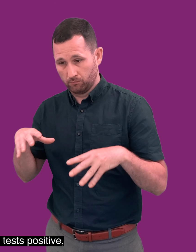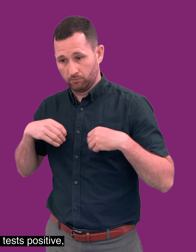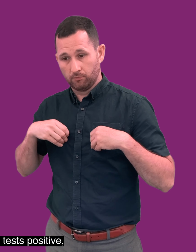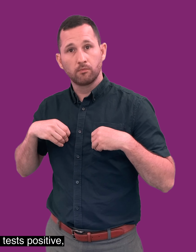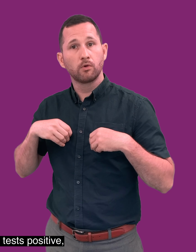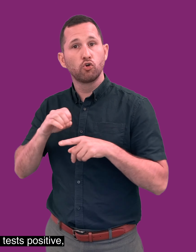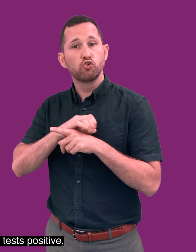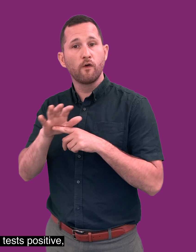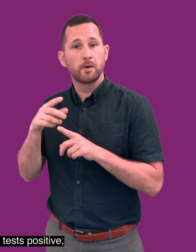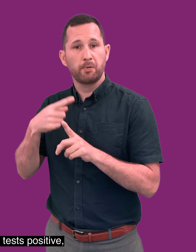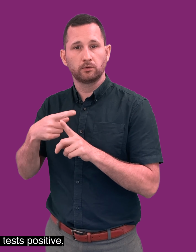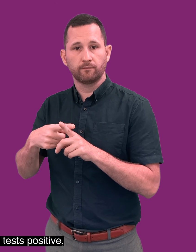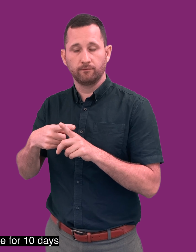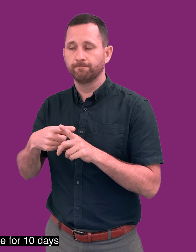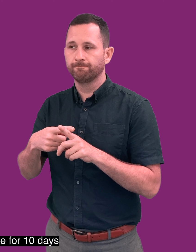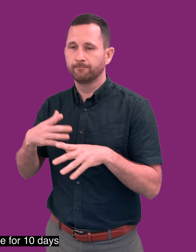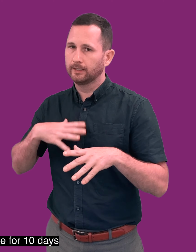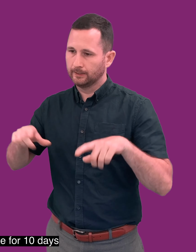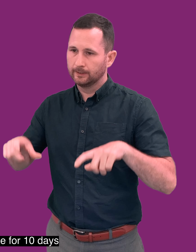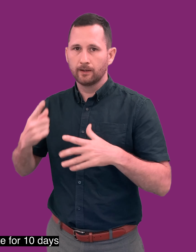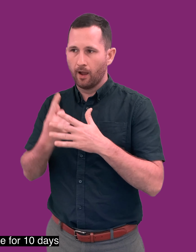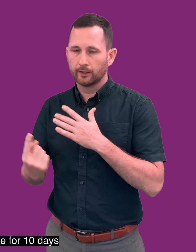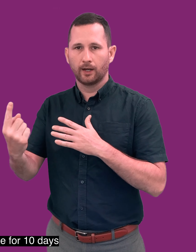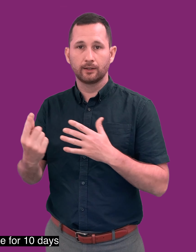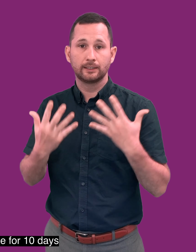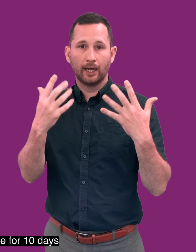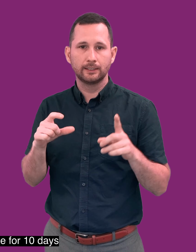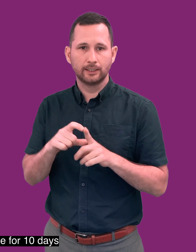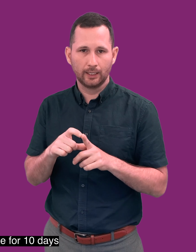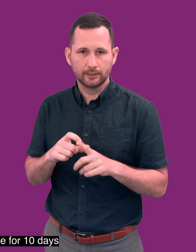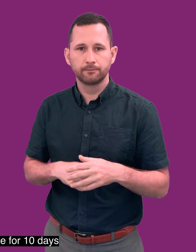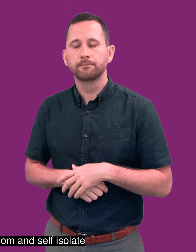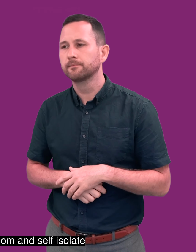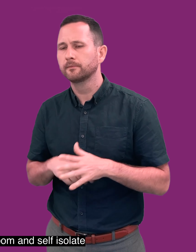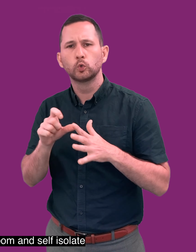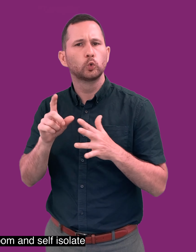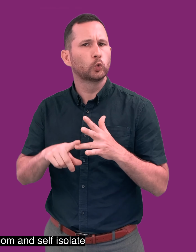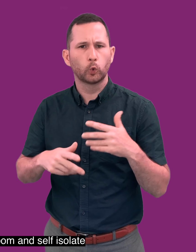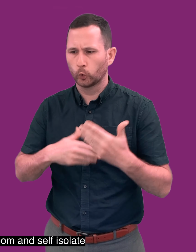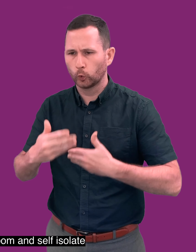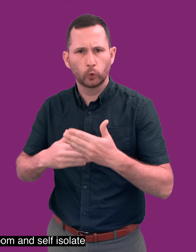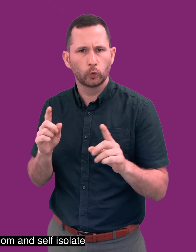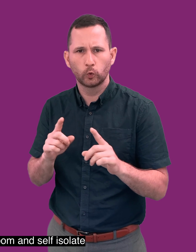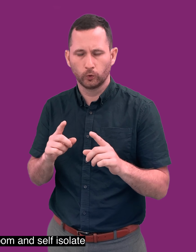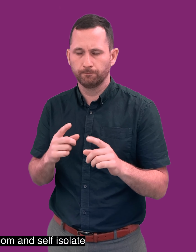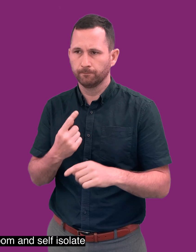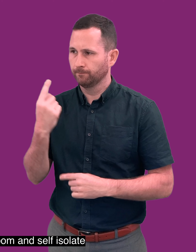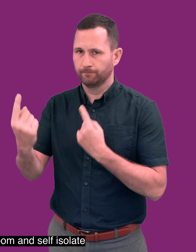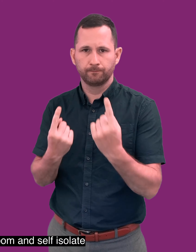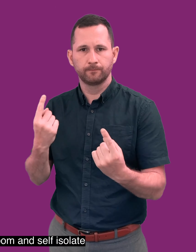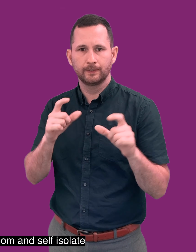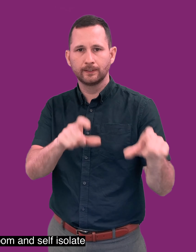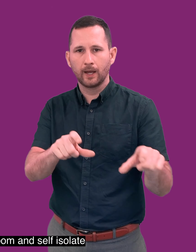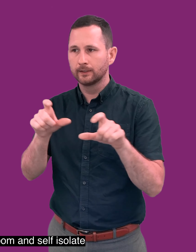A person who tests positive should isolate for 10 days and stay in their room